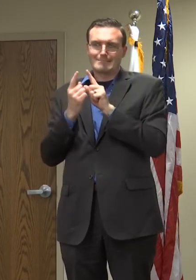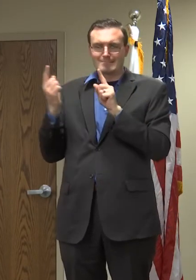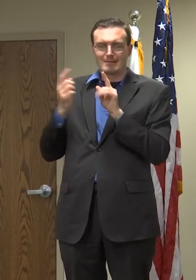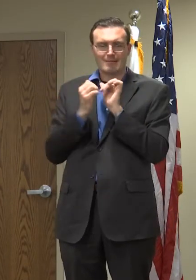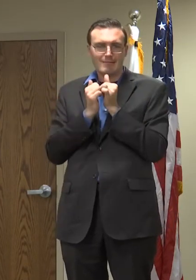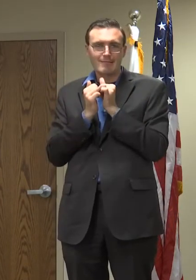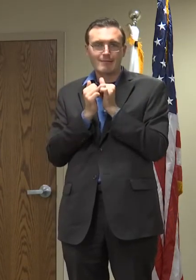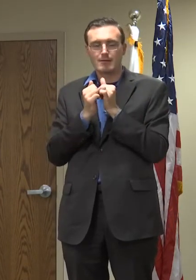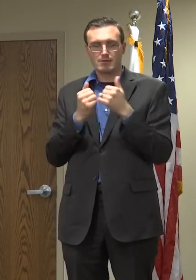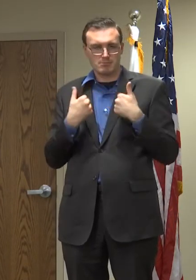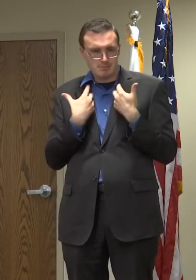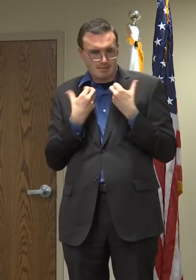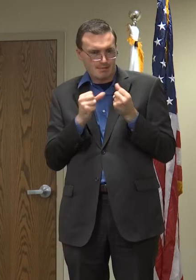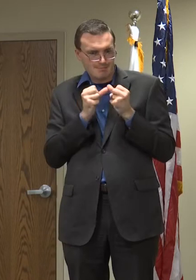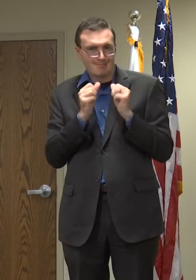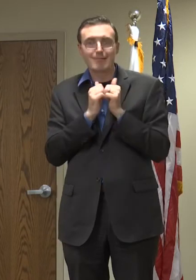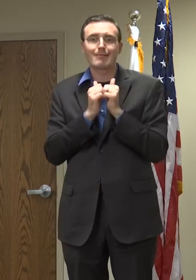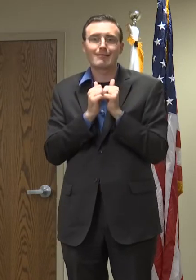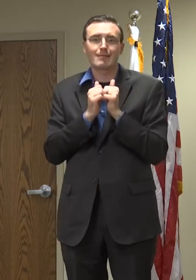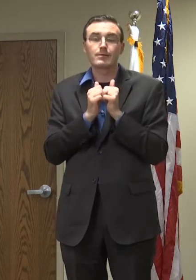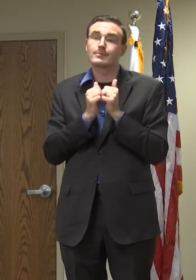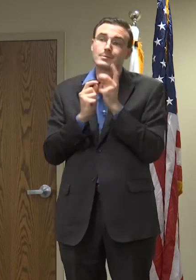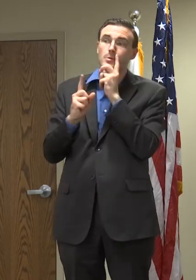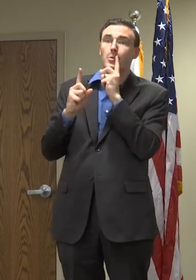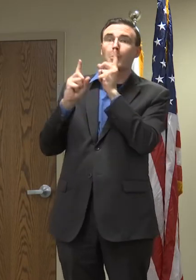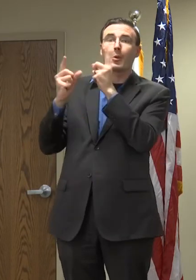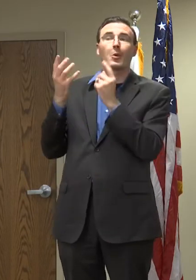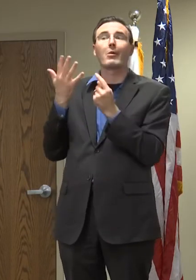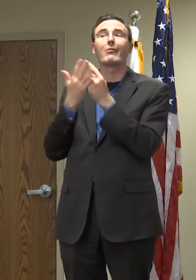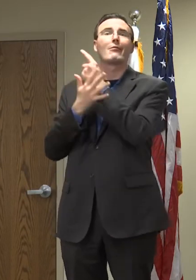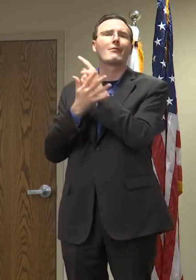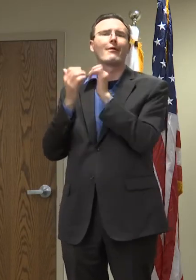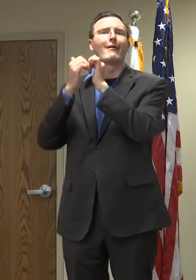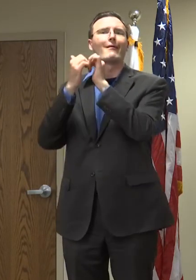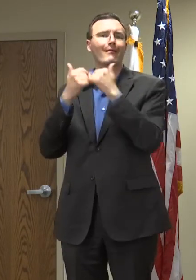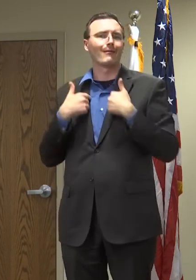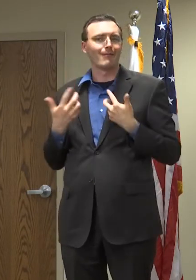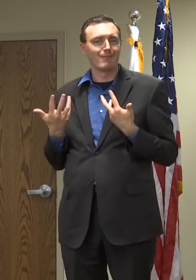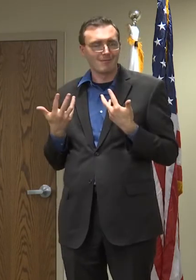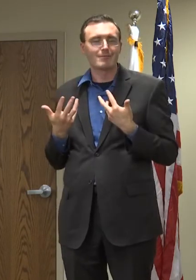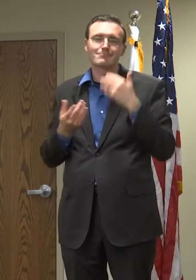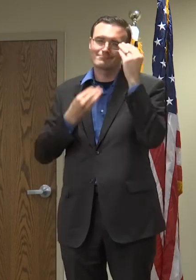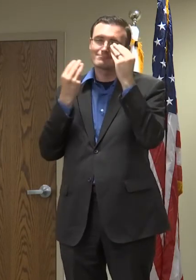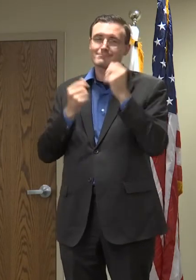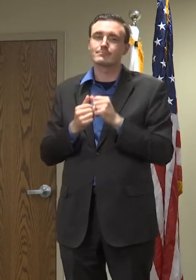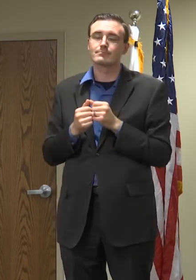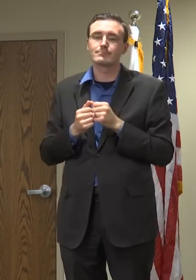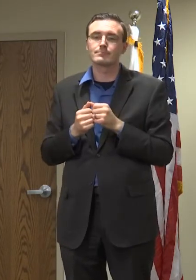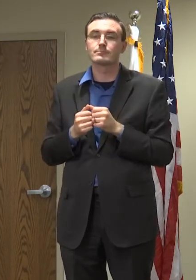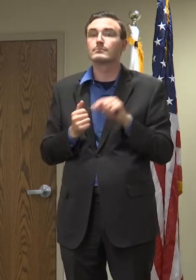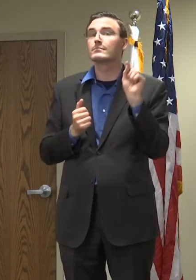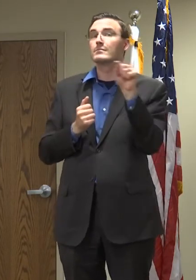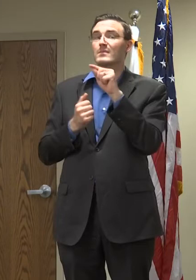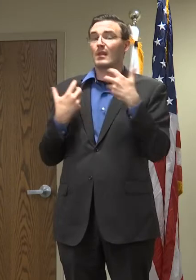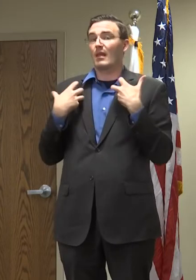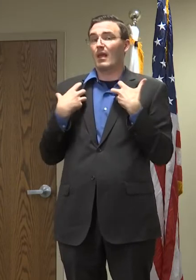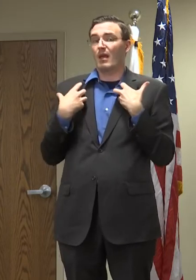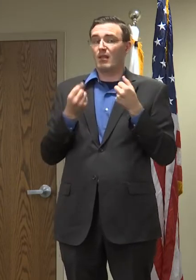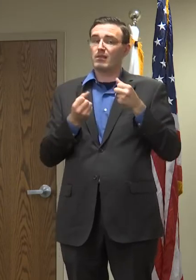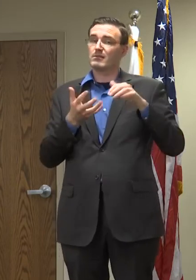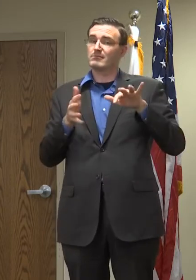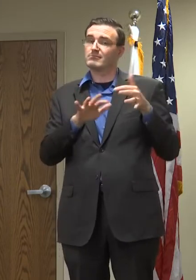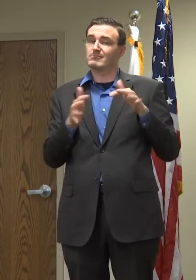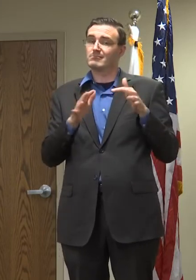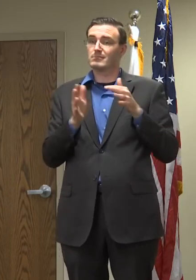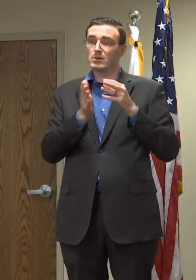goals. Medically fragile and vulnerable students may have to receive more home instruction. It may be the situation, if our